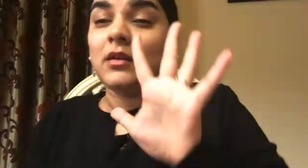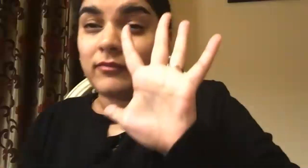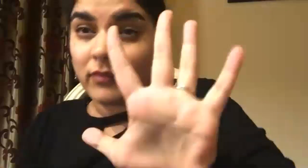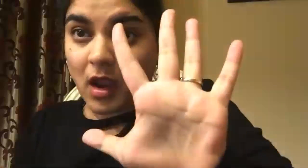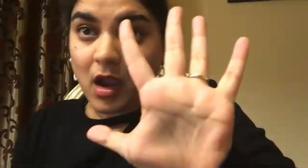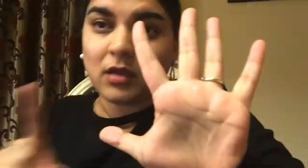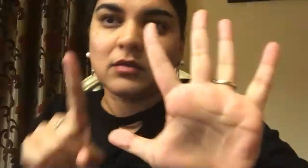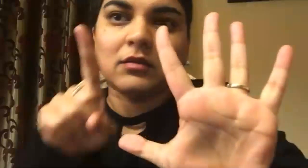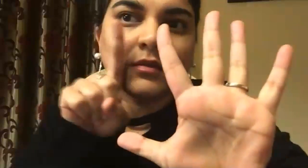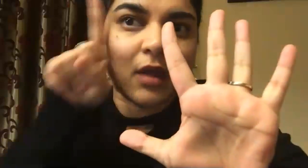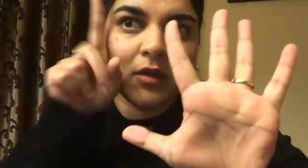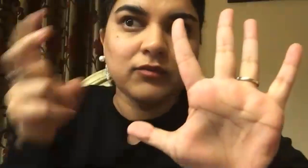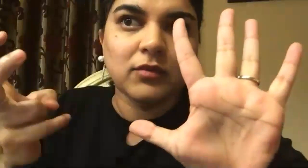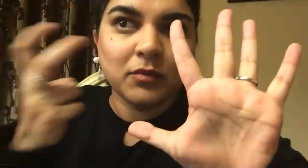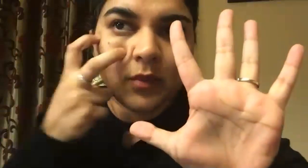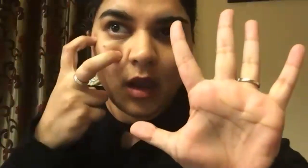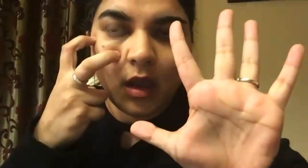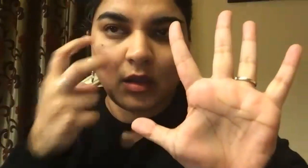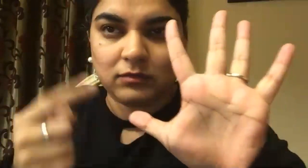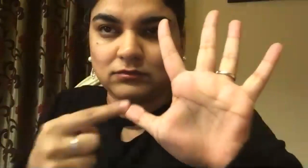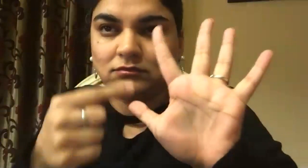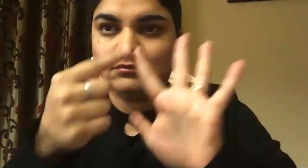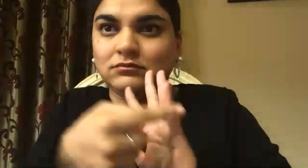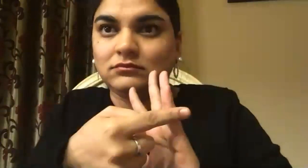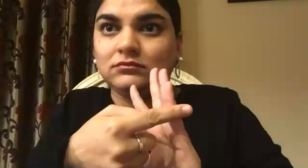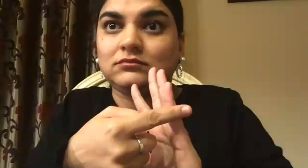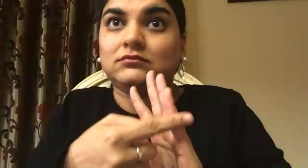I'm trying to think. There was about 5 deafblind people.